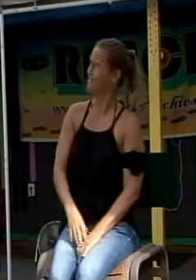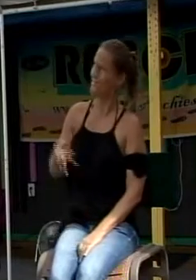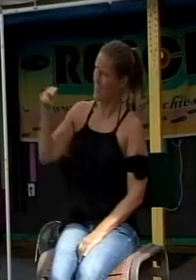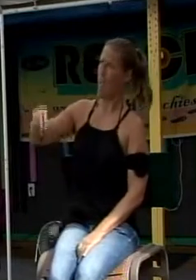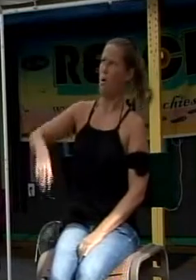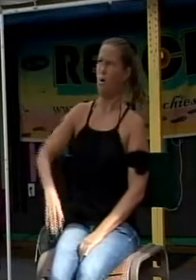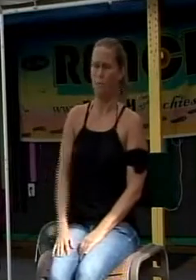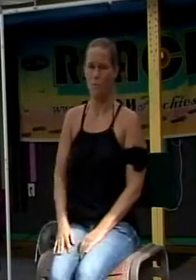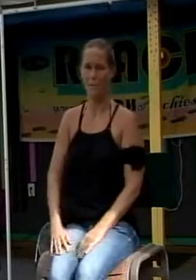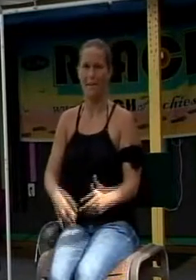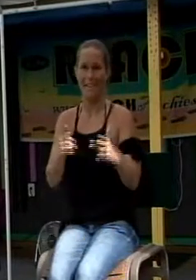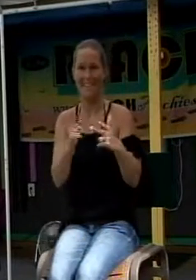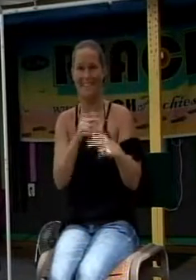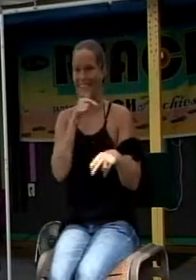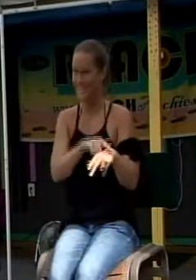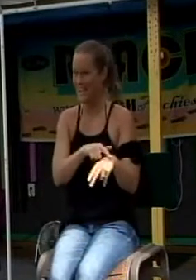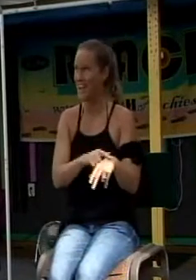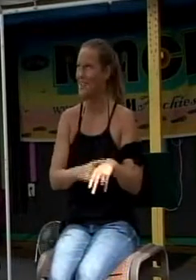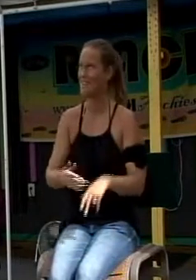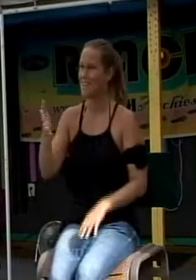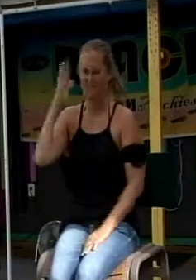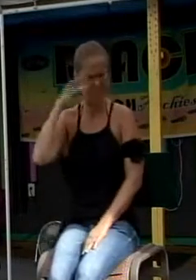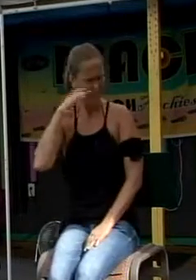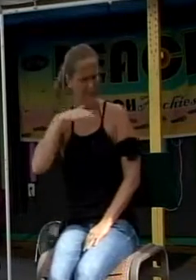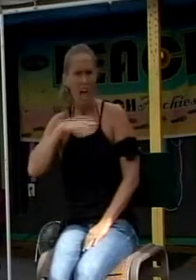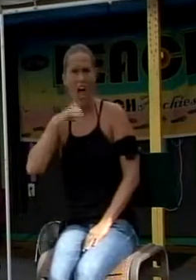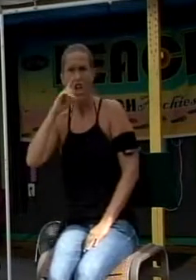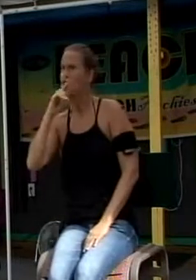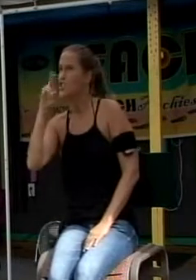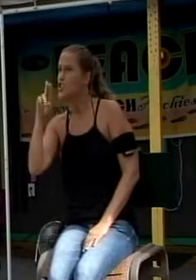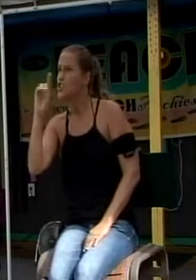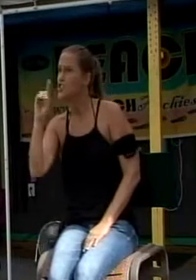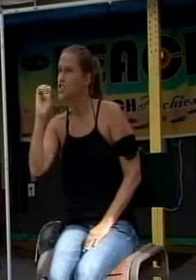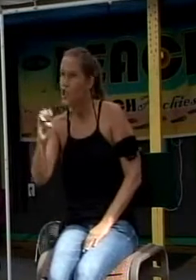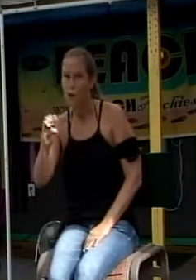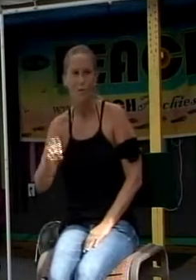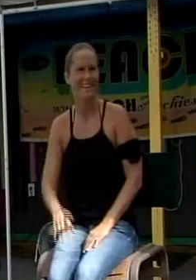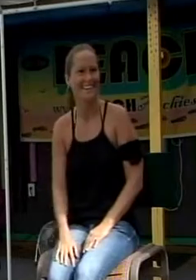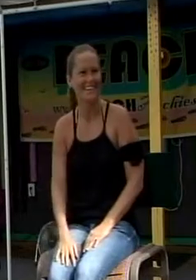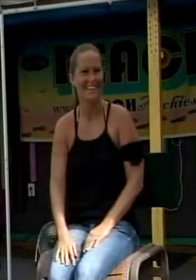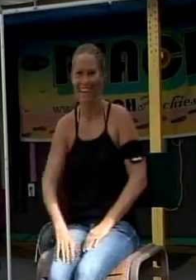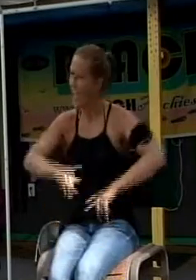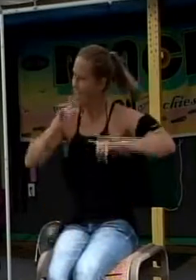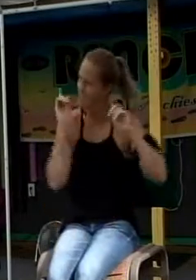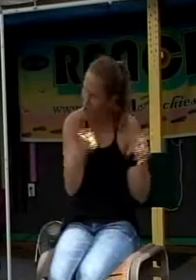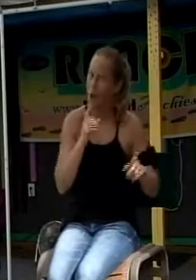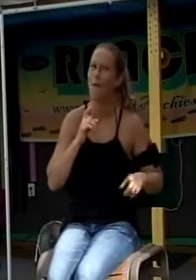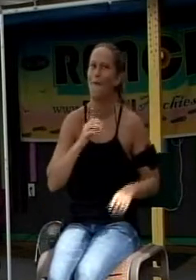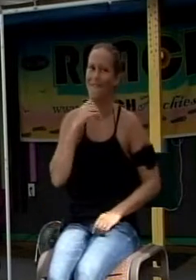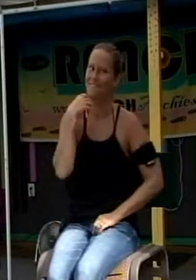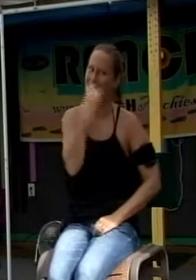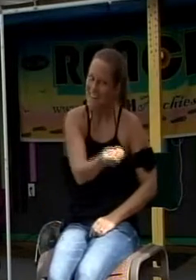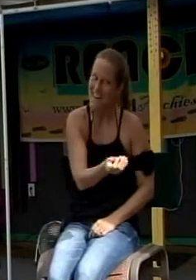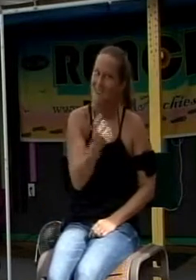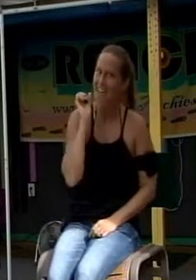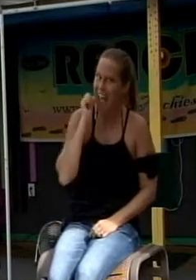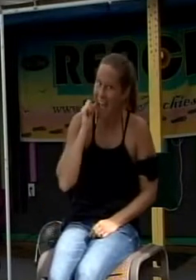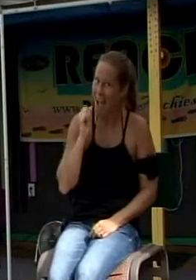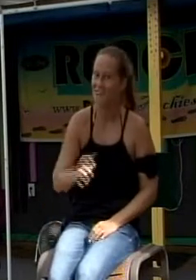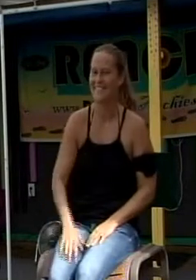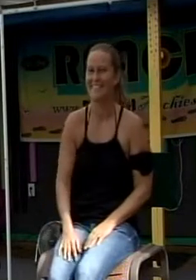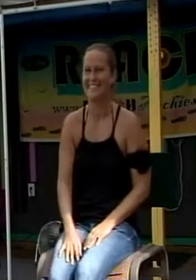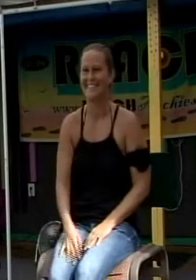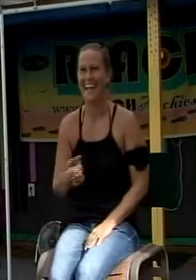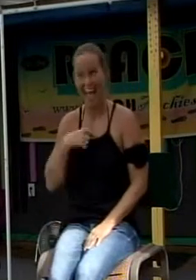God called me dude? But that's what I needed to hear. I needed to hear it in my own lingo. Go feed him an apple. You're